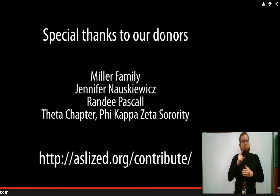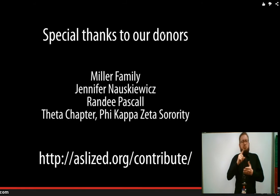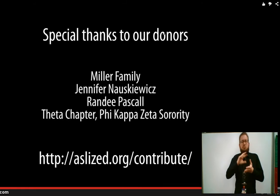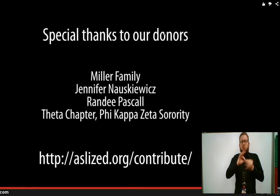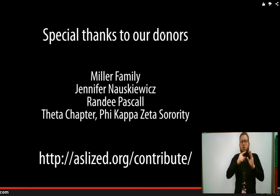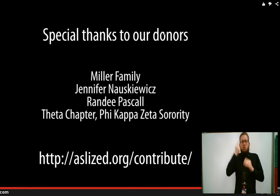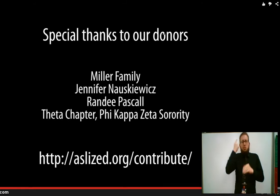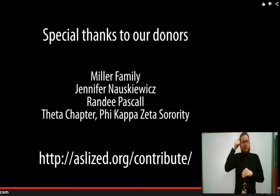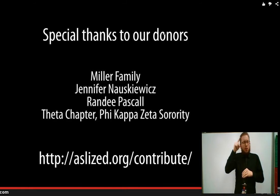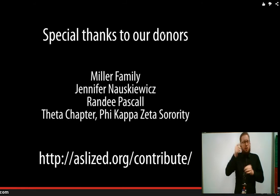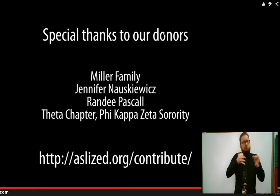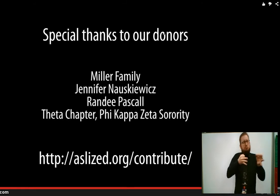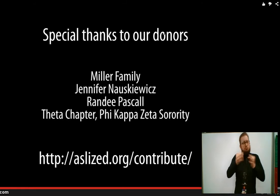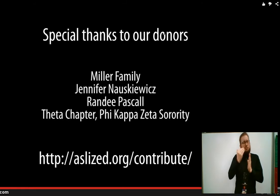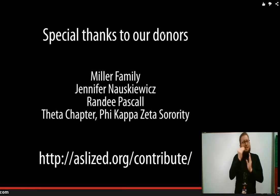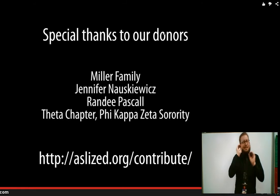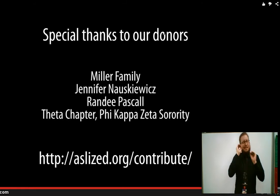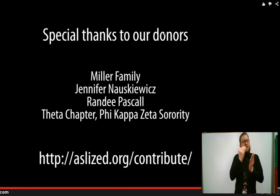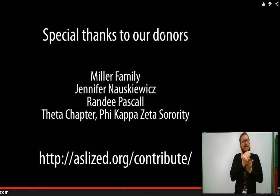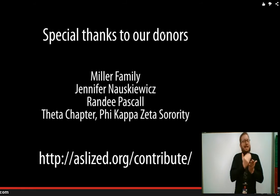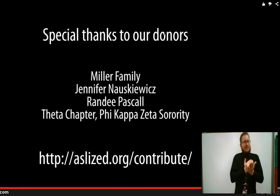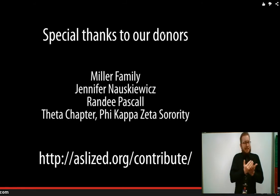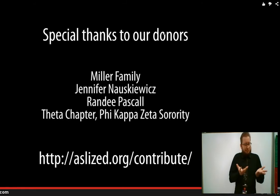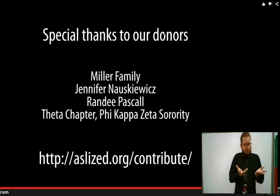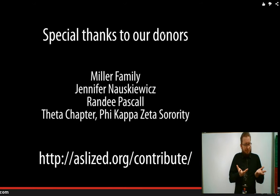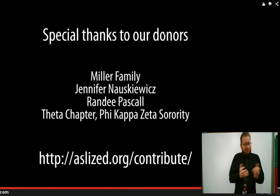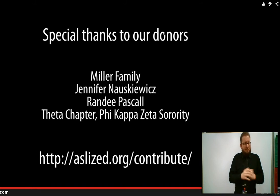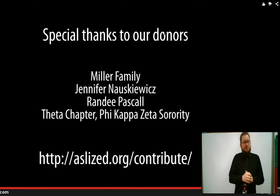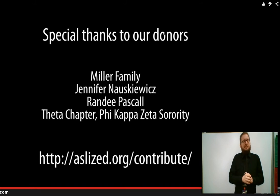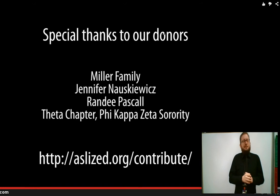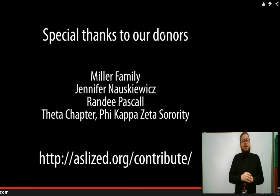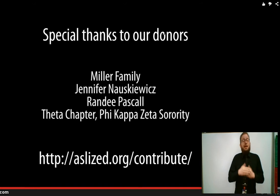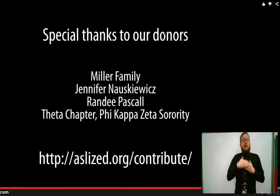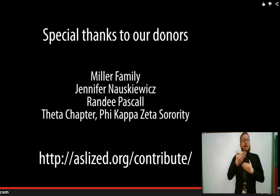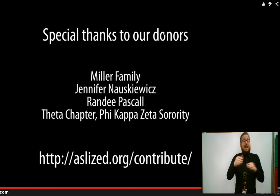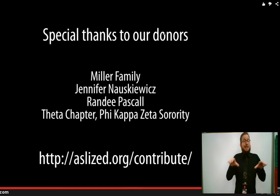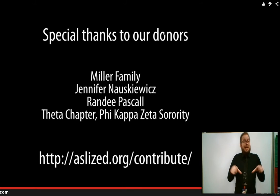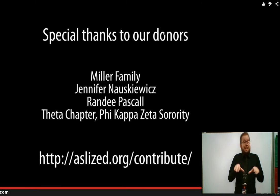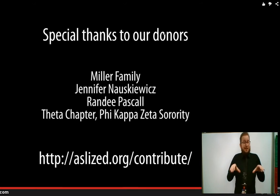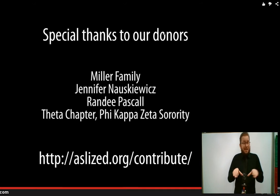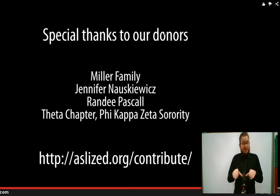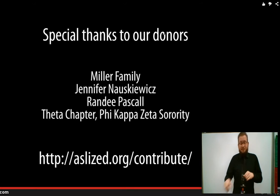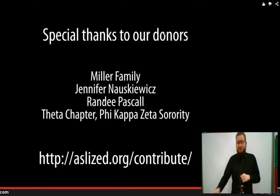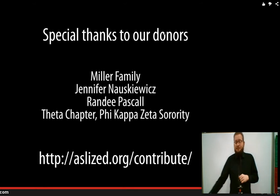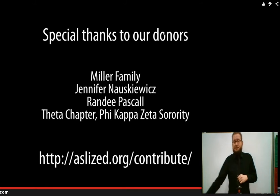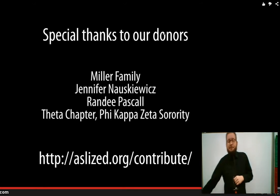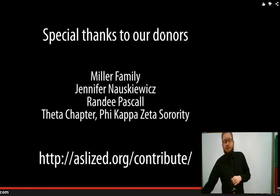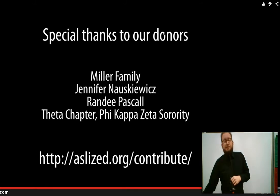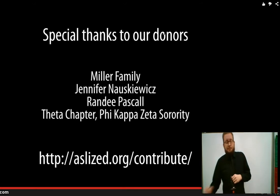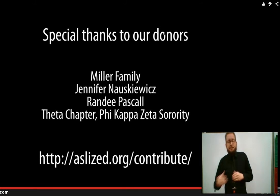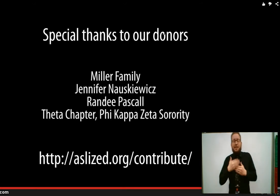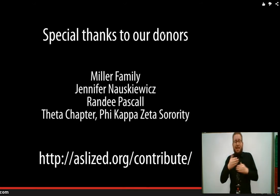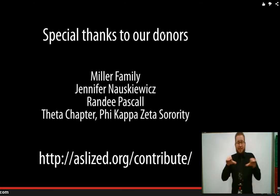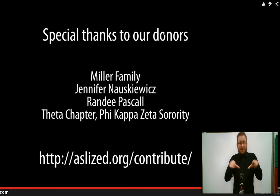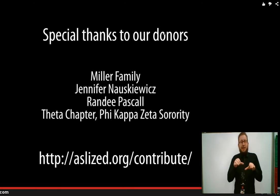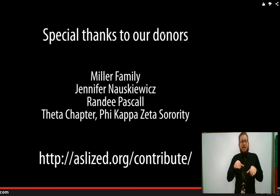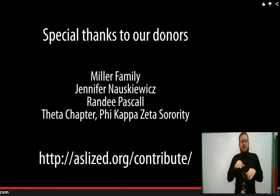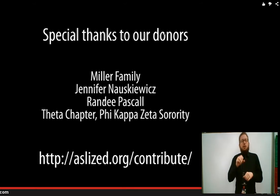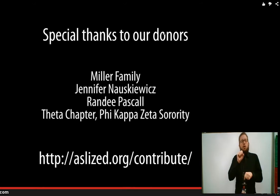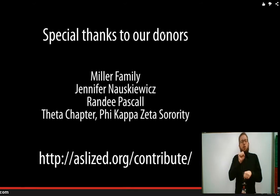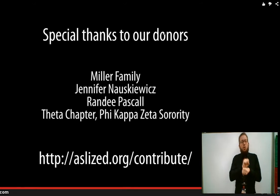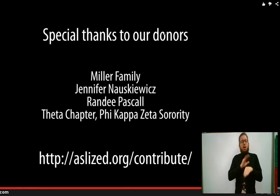the moral of the story. You know, what's it for? Why are we teaching this story? It always has a lesson. So the next activity